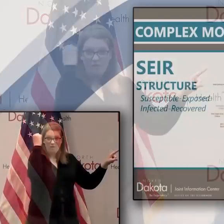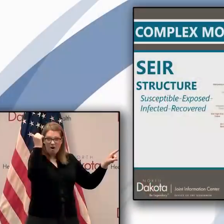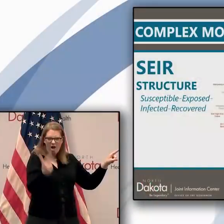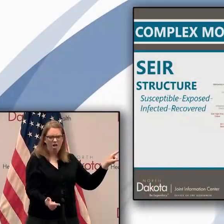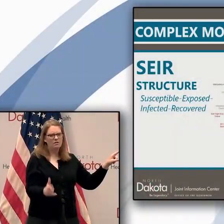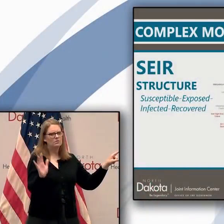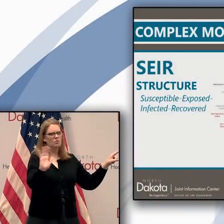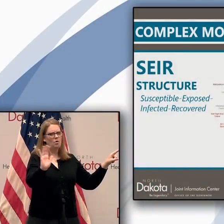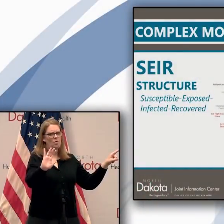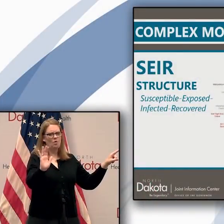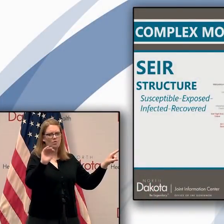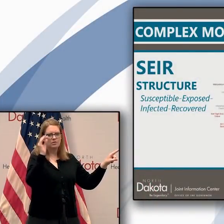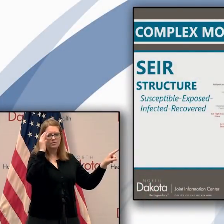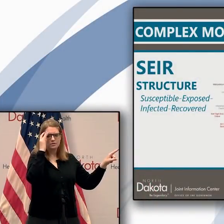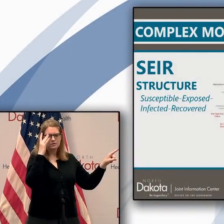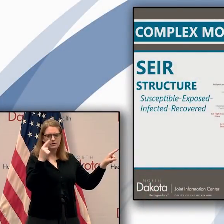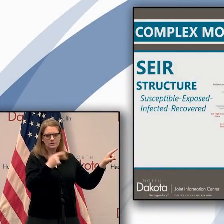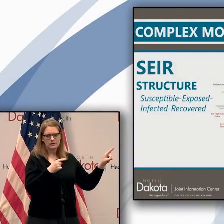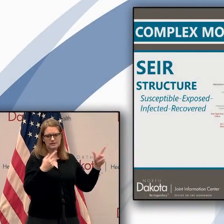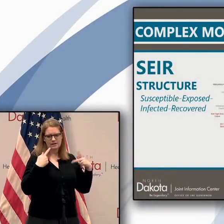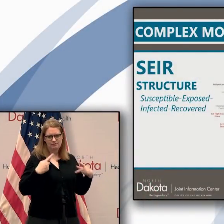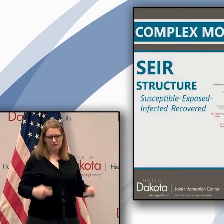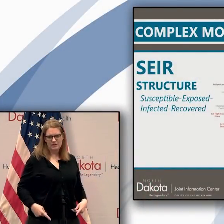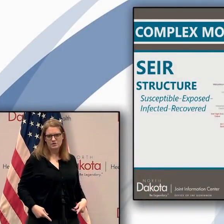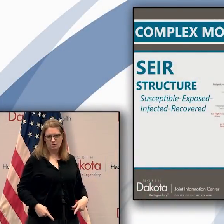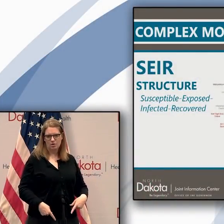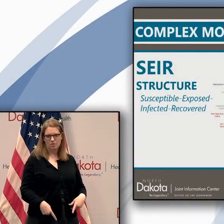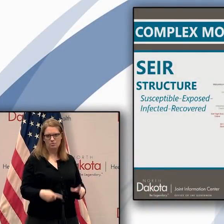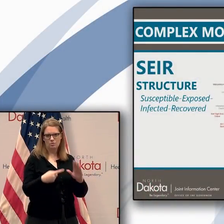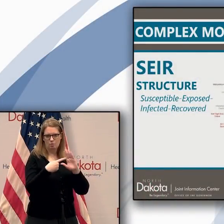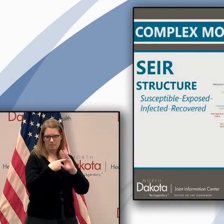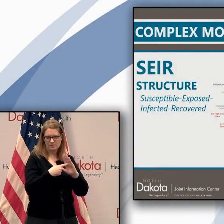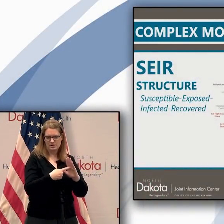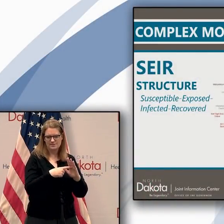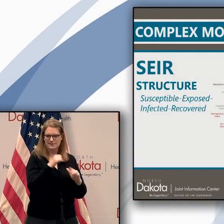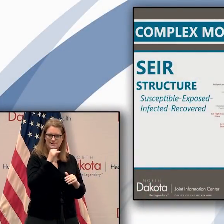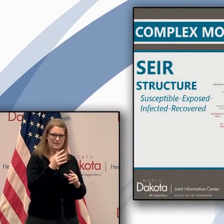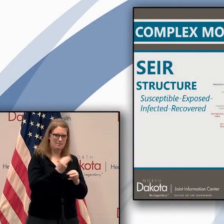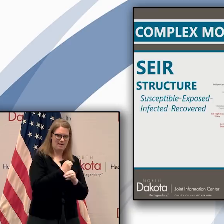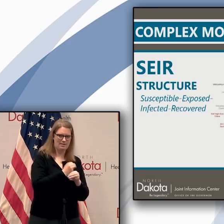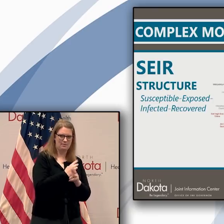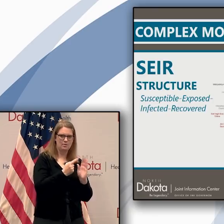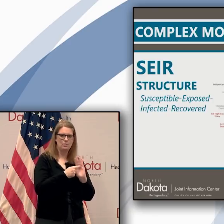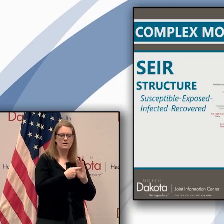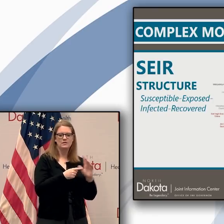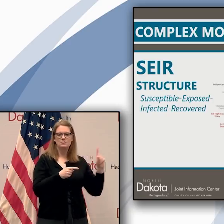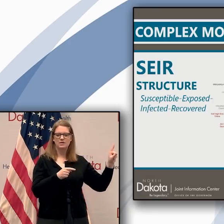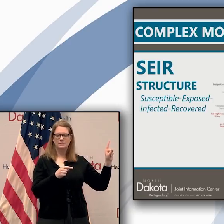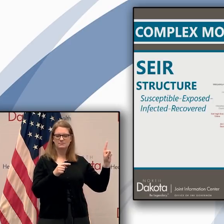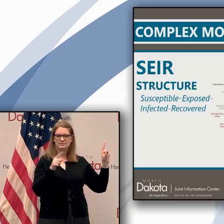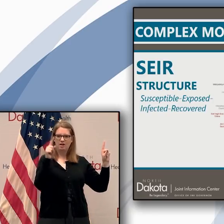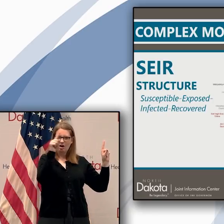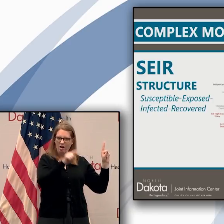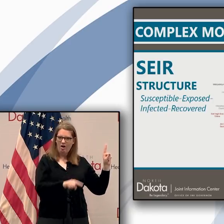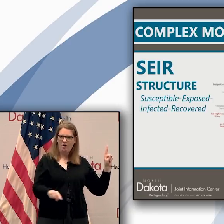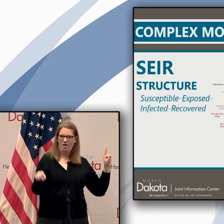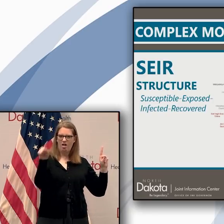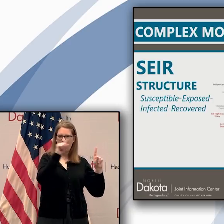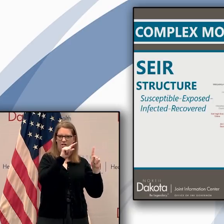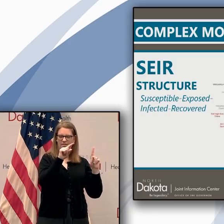this is the actual physical representation, not the mathematical representation. But this represents all the factors that we're trying